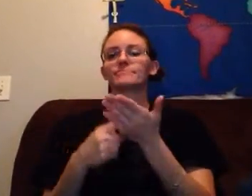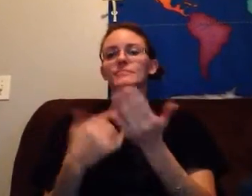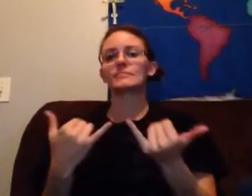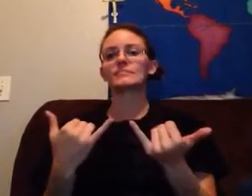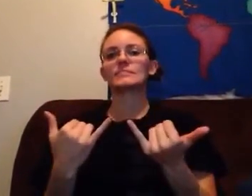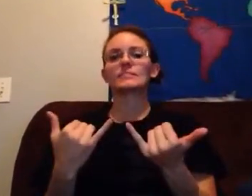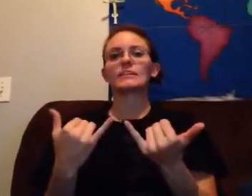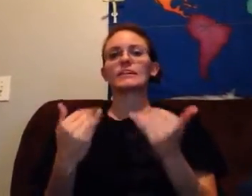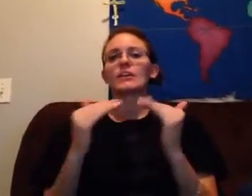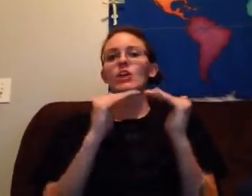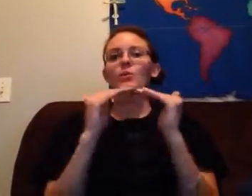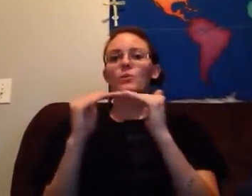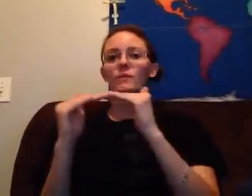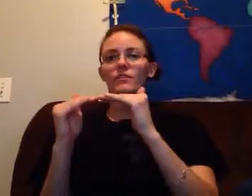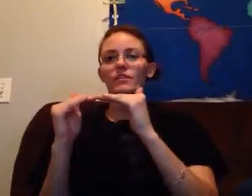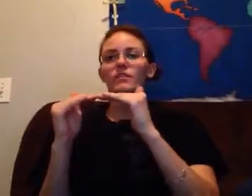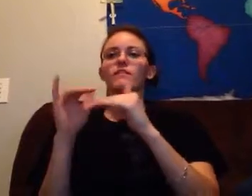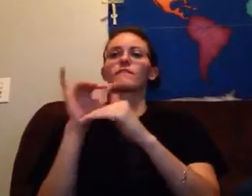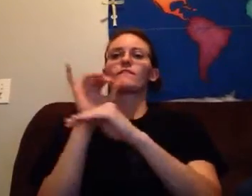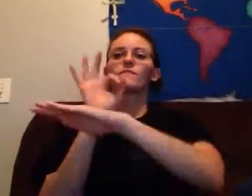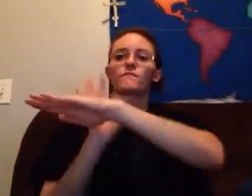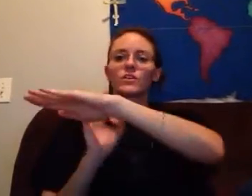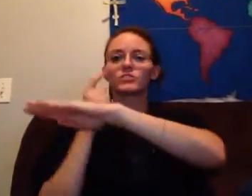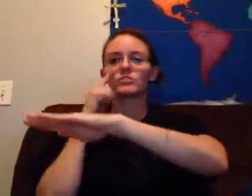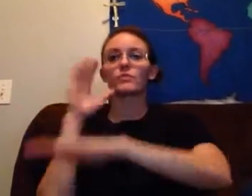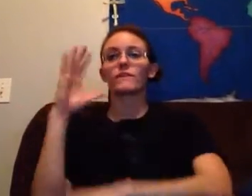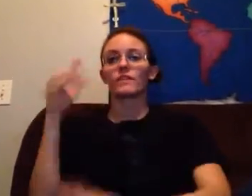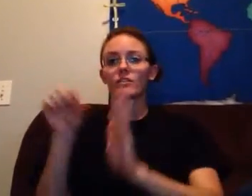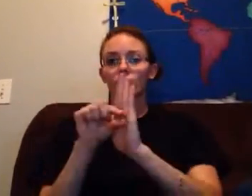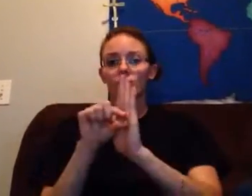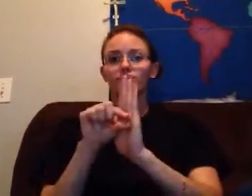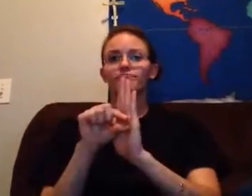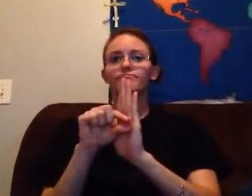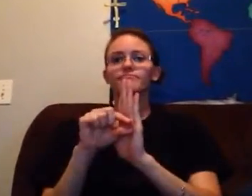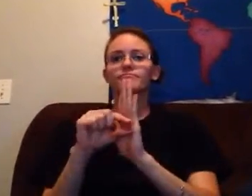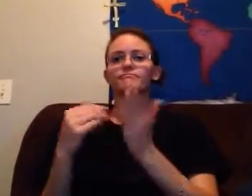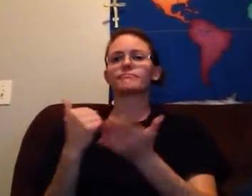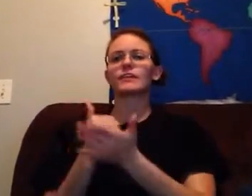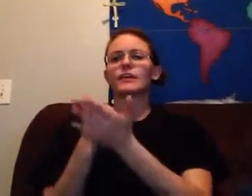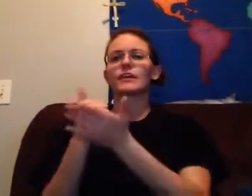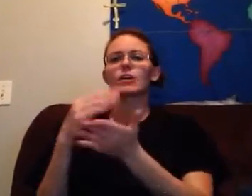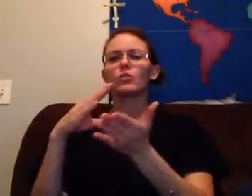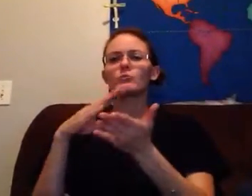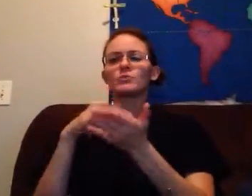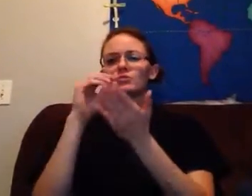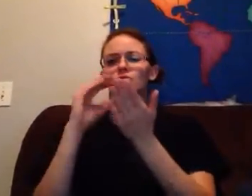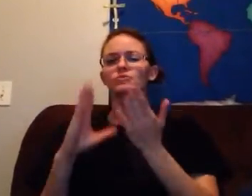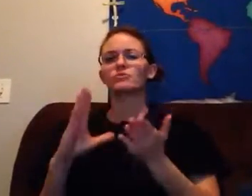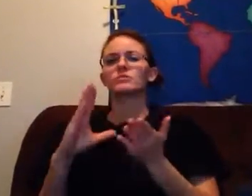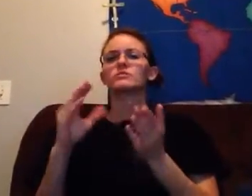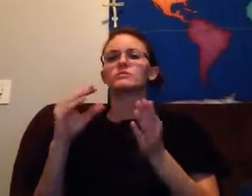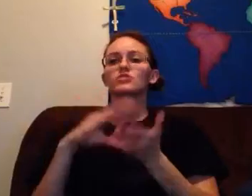grade. So, one of the things that really will help your students understand equivalent fractions is if you'll draw a